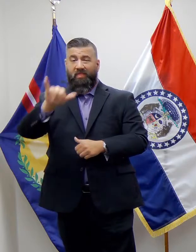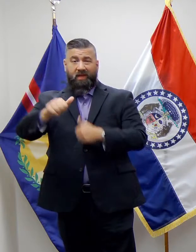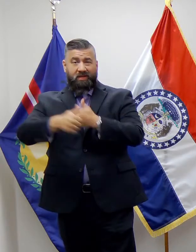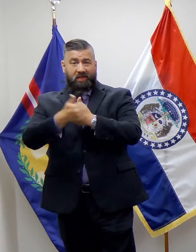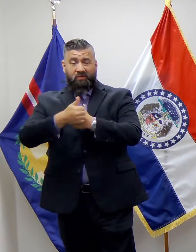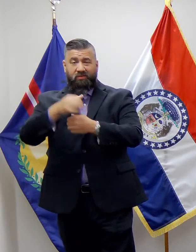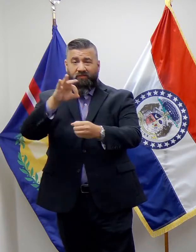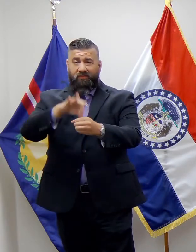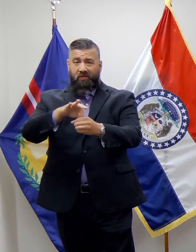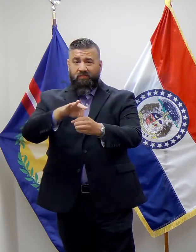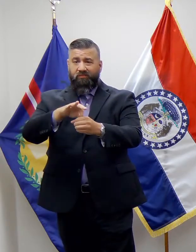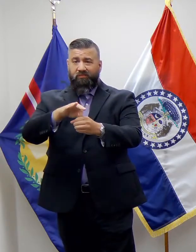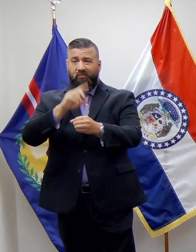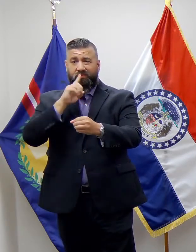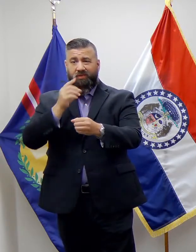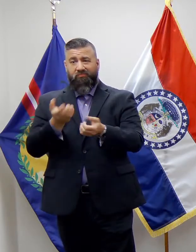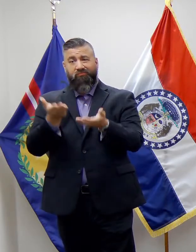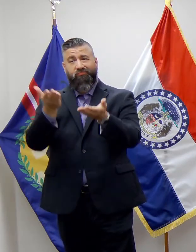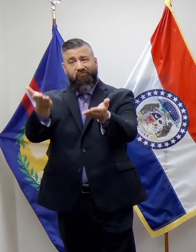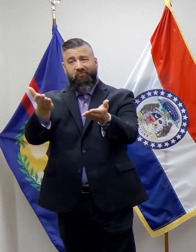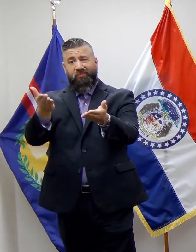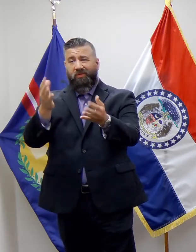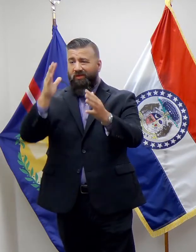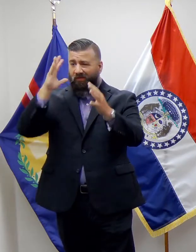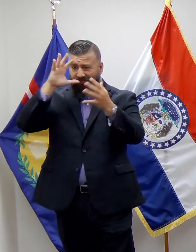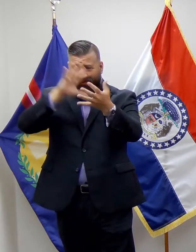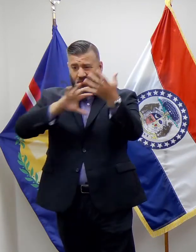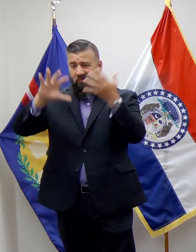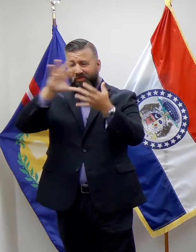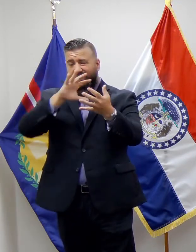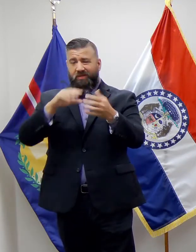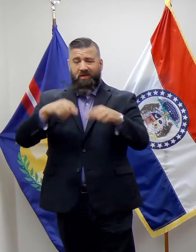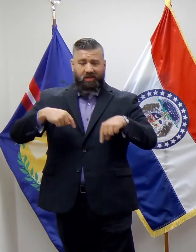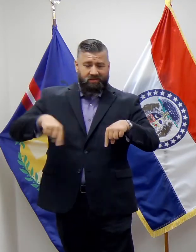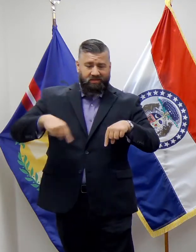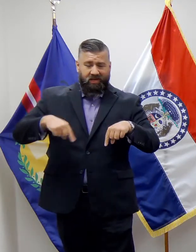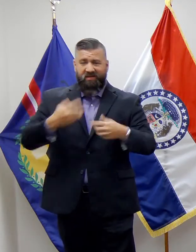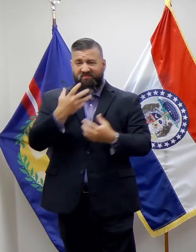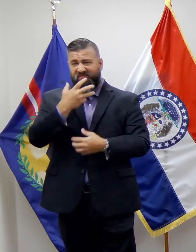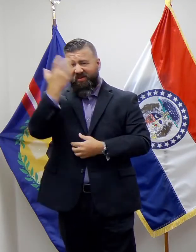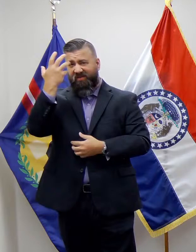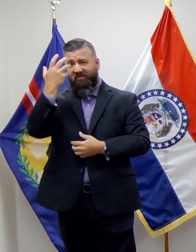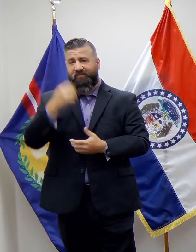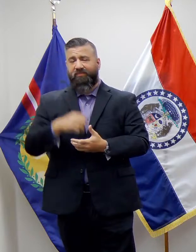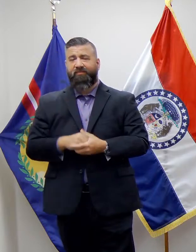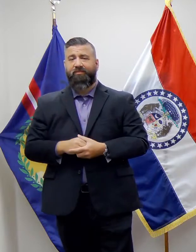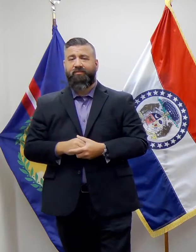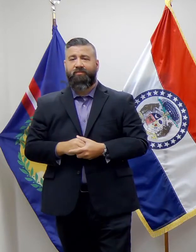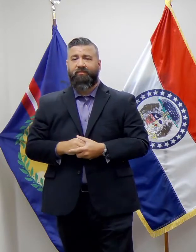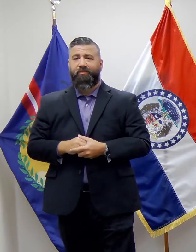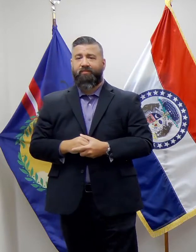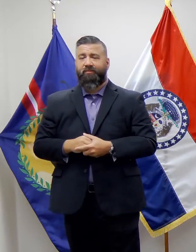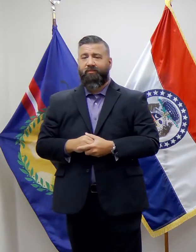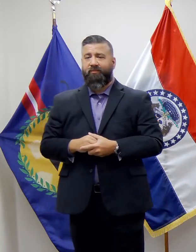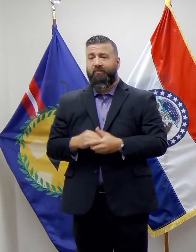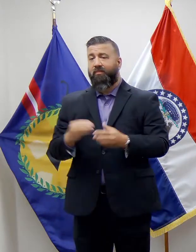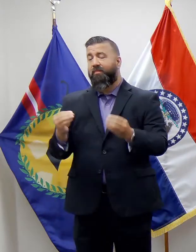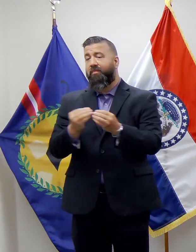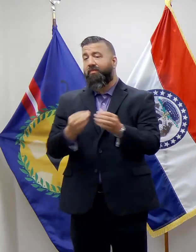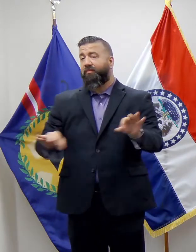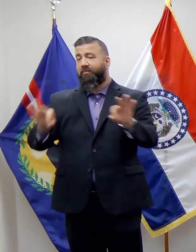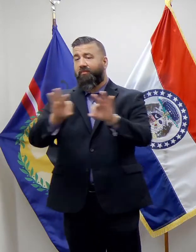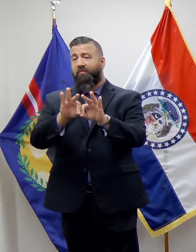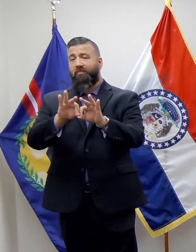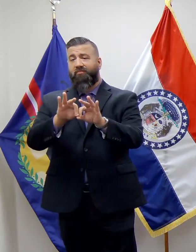brought confusion, anxiety, and anger. Most importantly, the move could sicken more of our children who are not yet able to